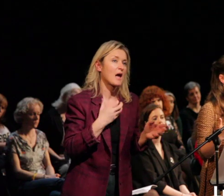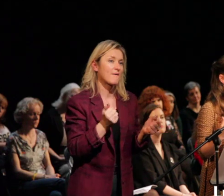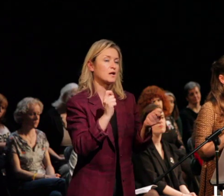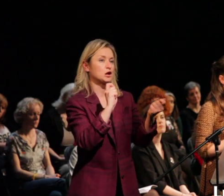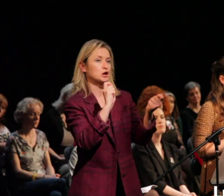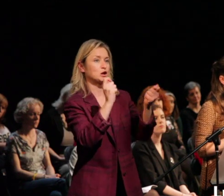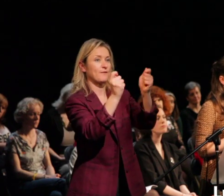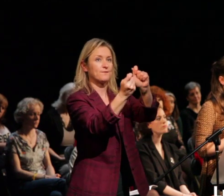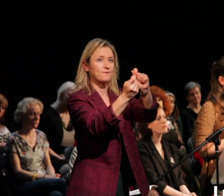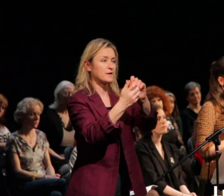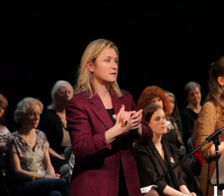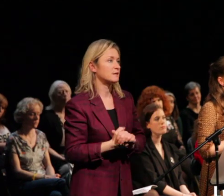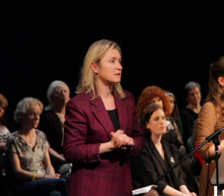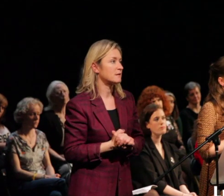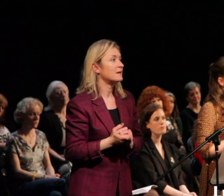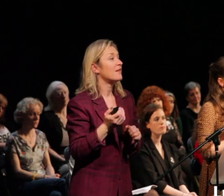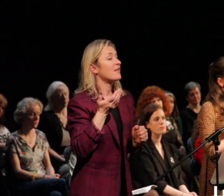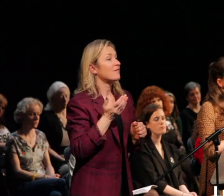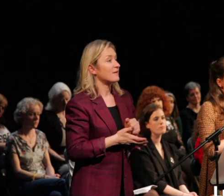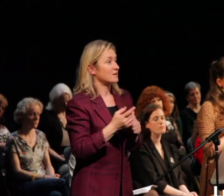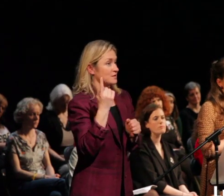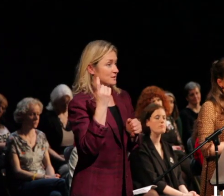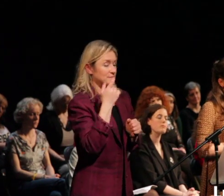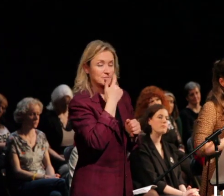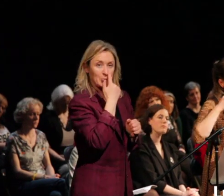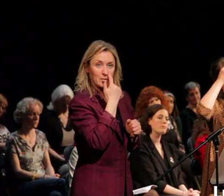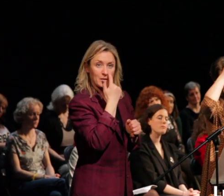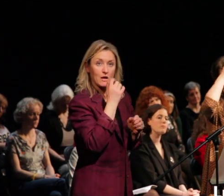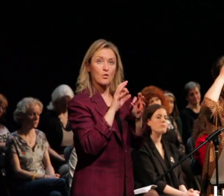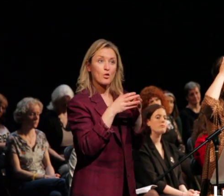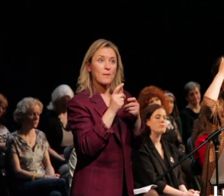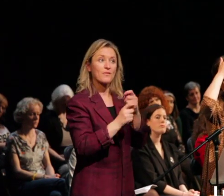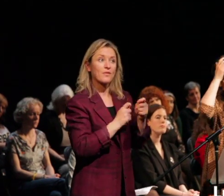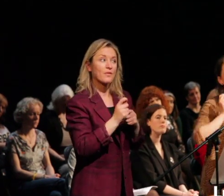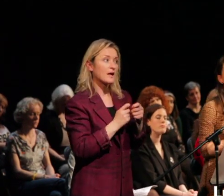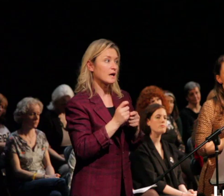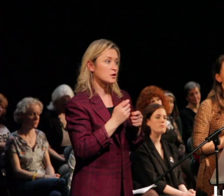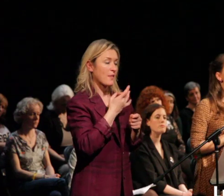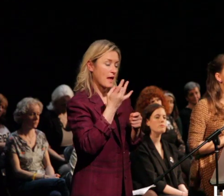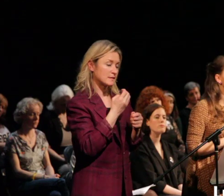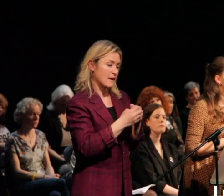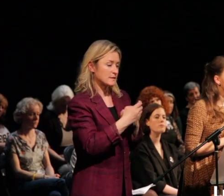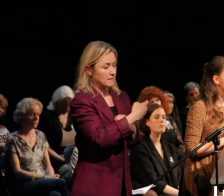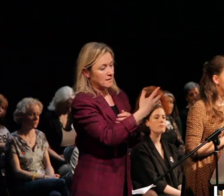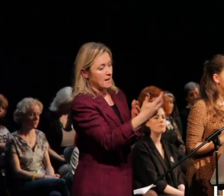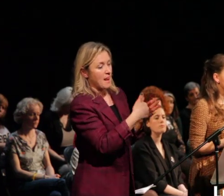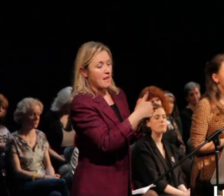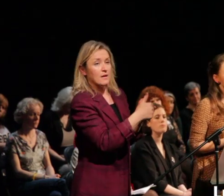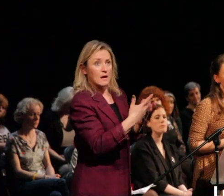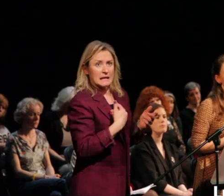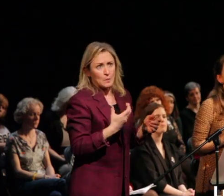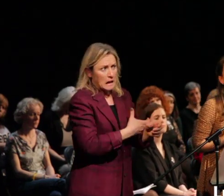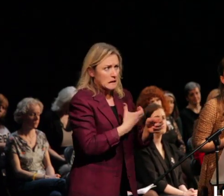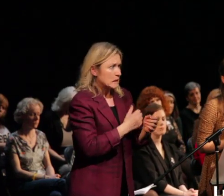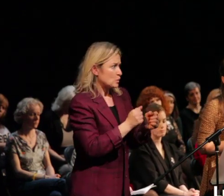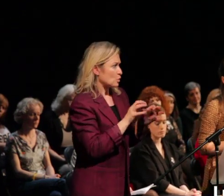shift. Just to finish off, there was something that was said, that group of theatres, they then requested when we got to the end of the programme, they said, oh, can we keep meeting up as